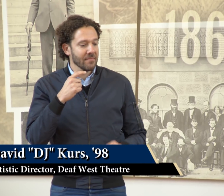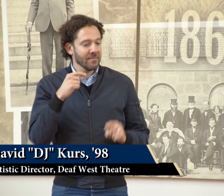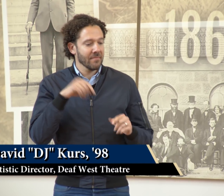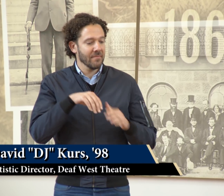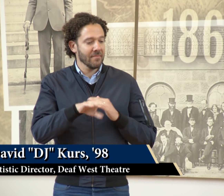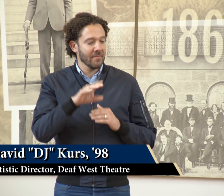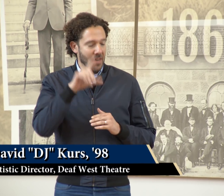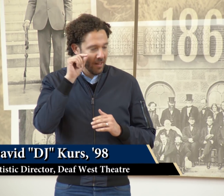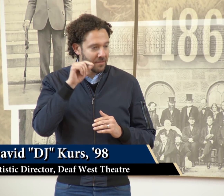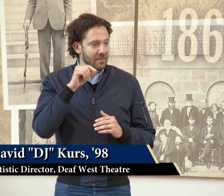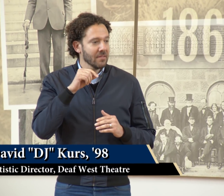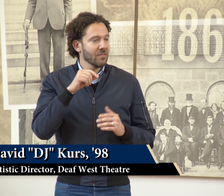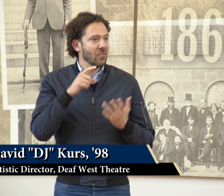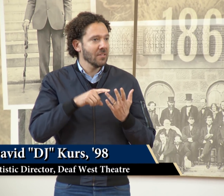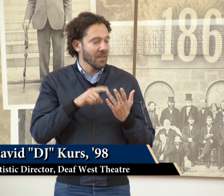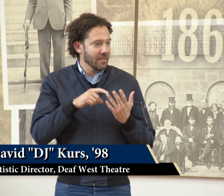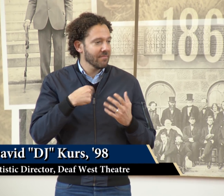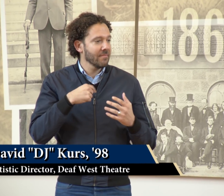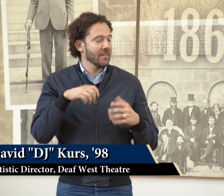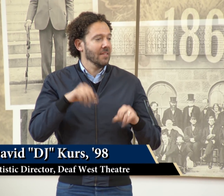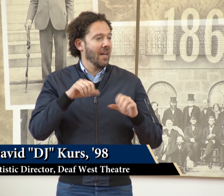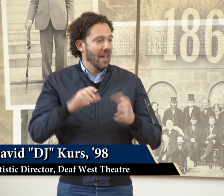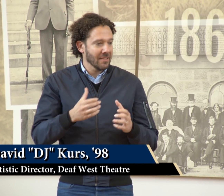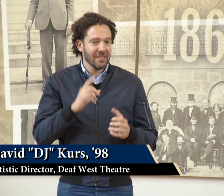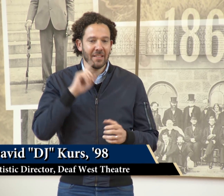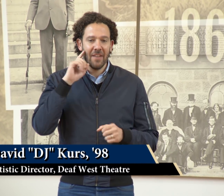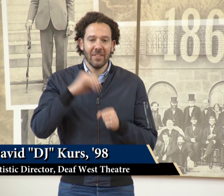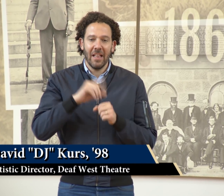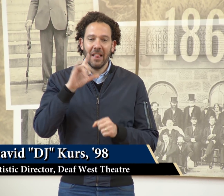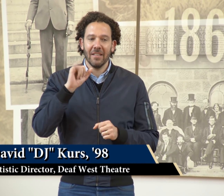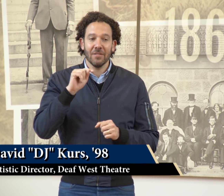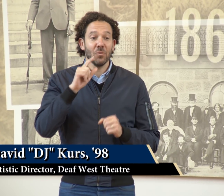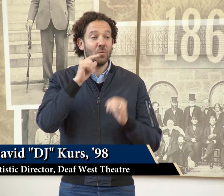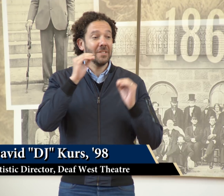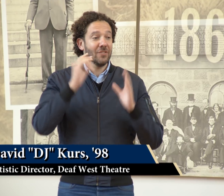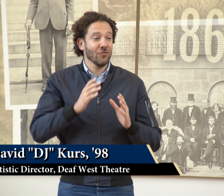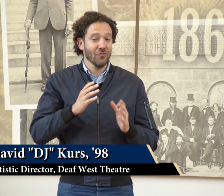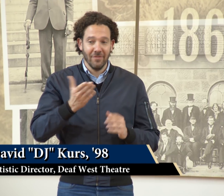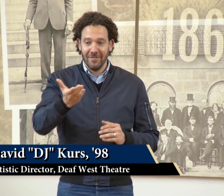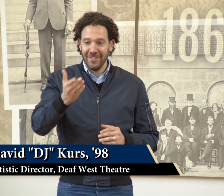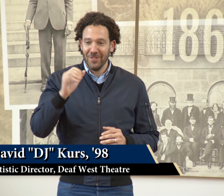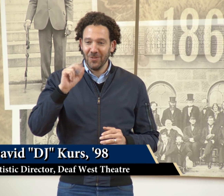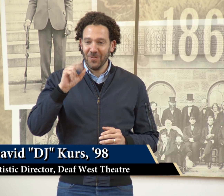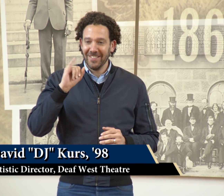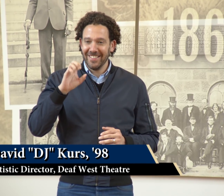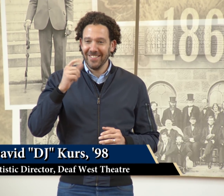I have a similar story. I entered Gallaudet as a freshman and took a class in deaf literacy.